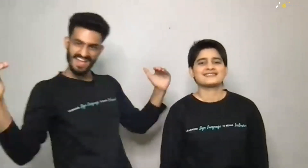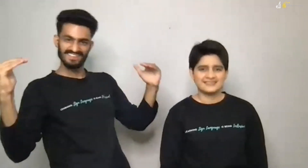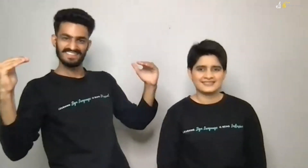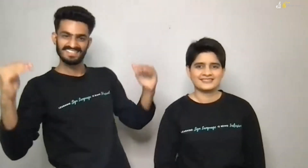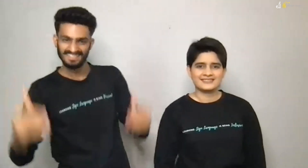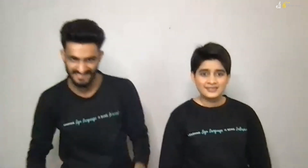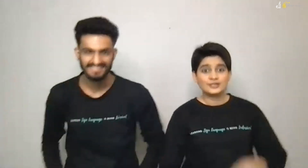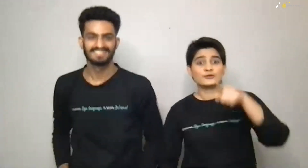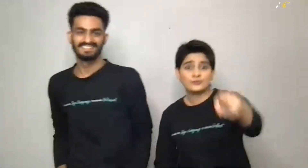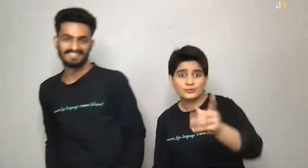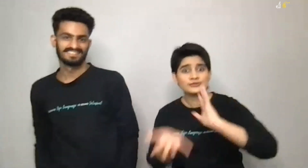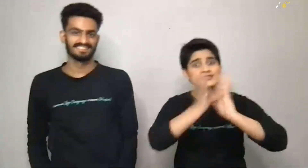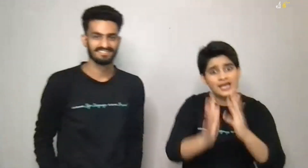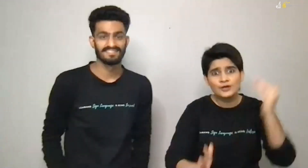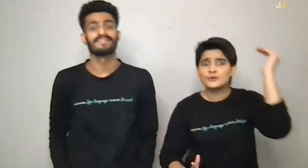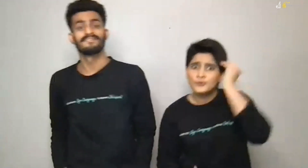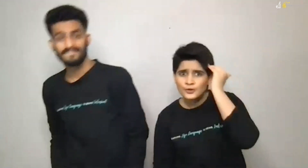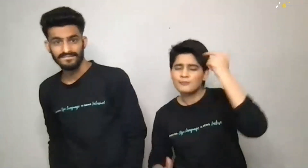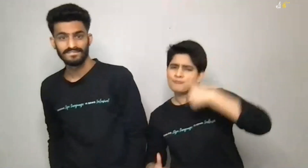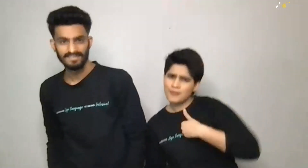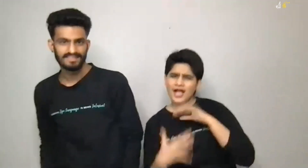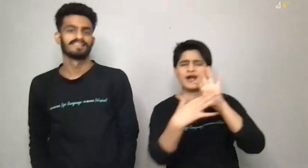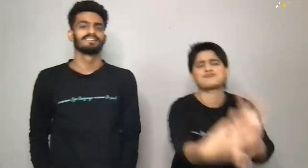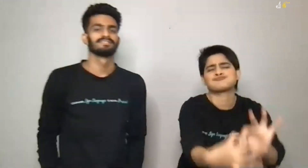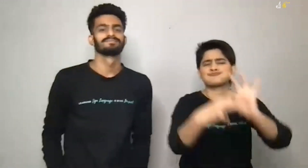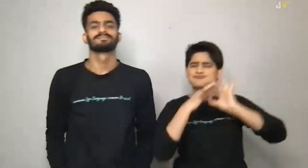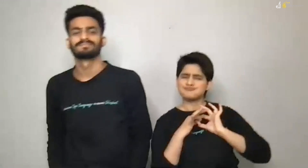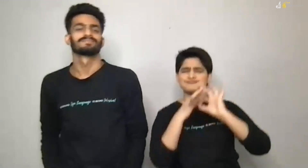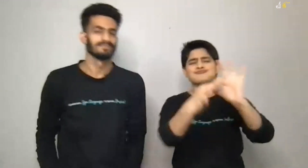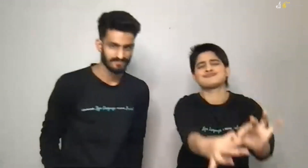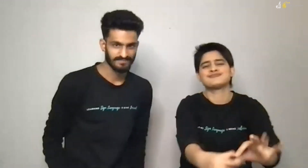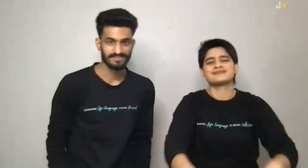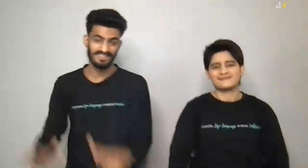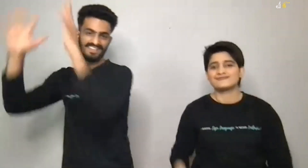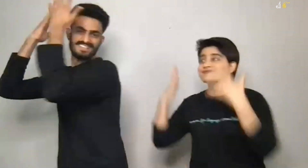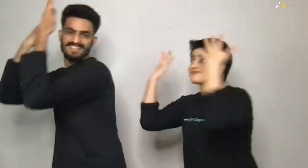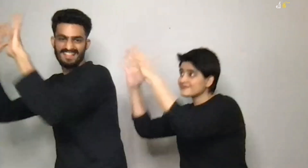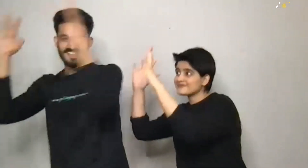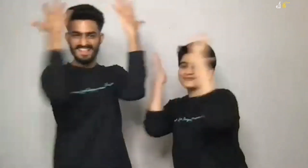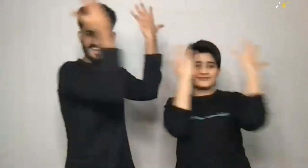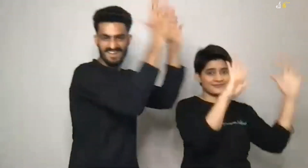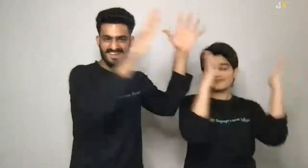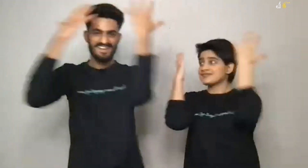You sign, I sign, we become equal. You know sign language. I feel connected with you.